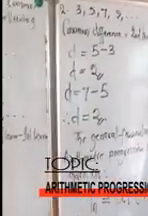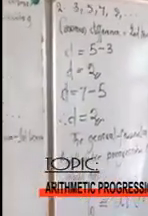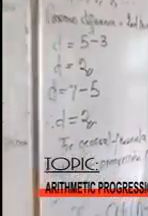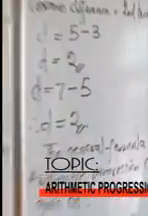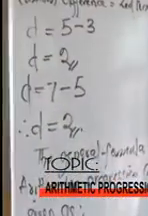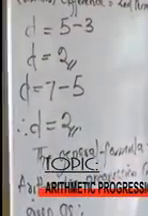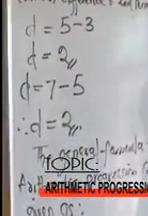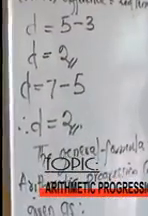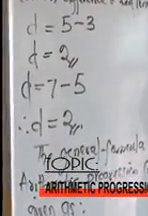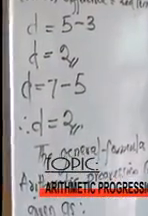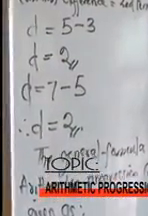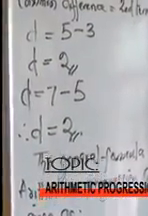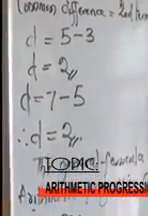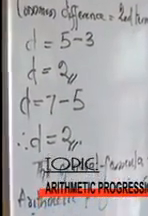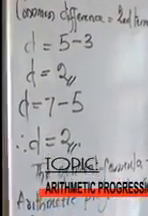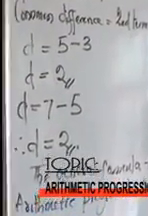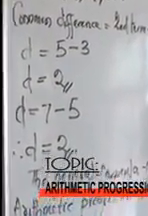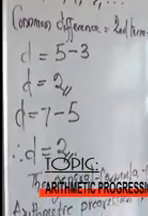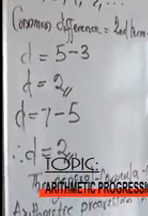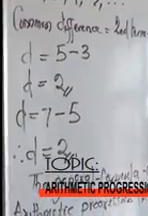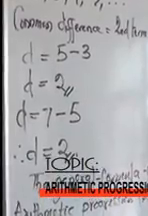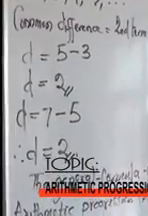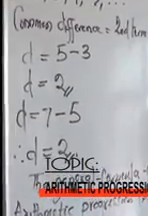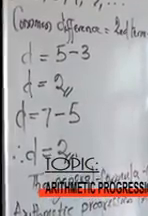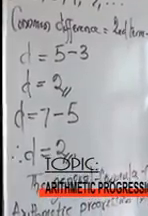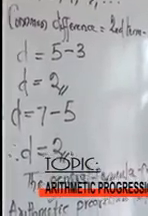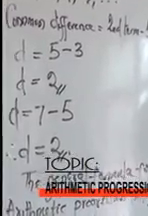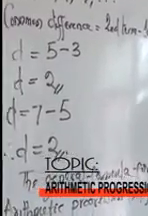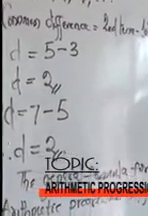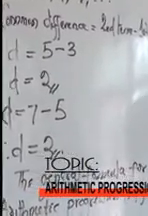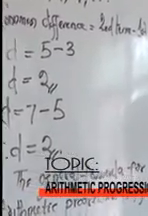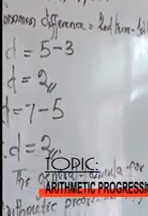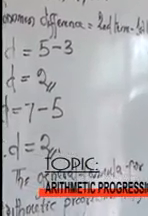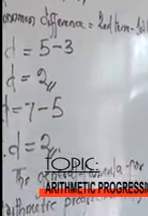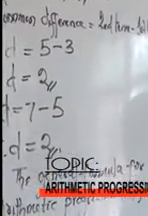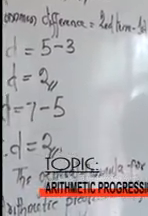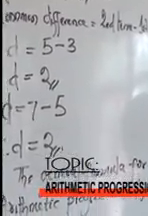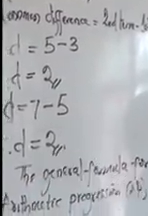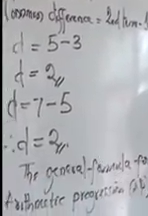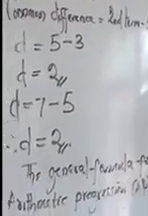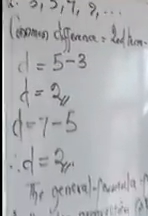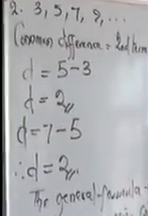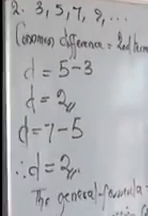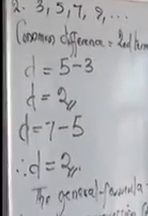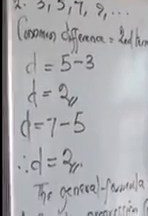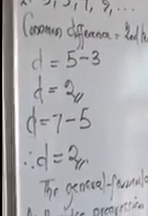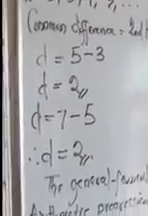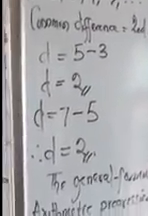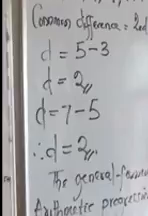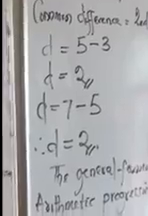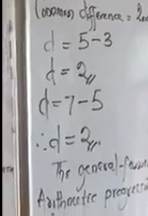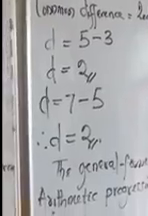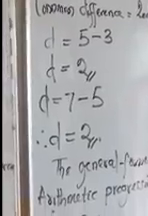So with this definition of those terms, we can take a good example to establish what we